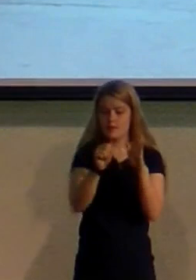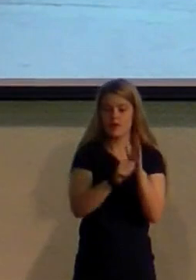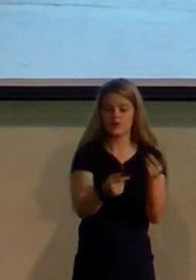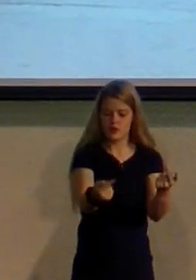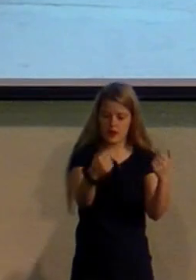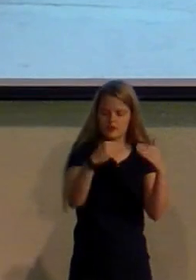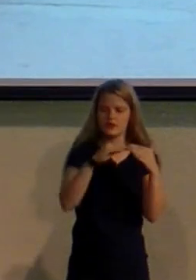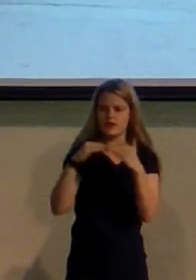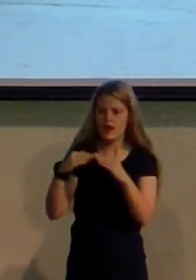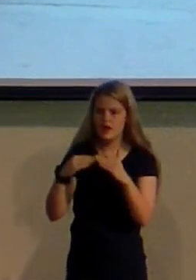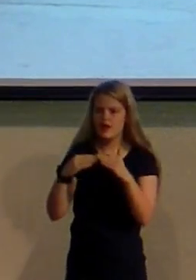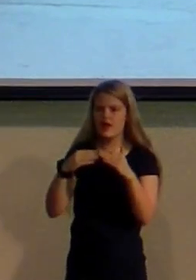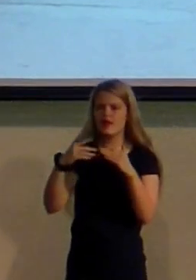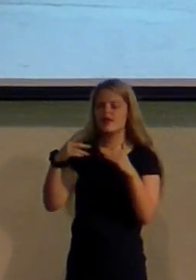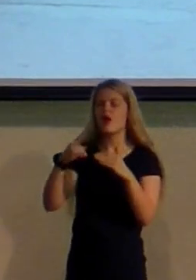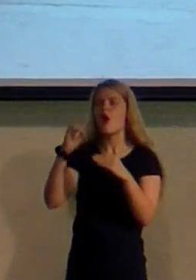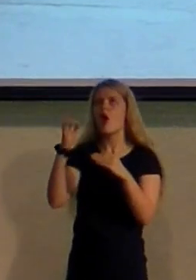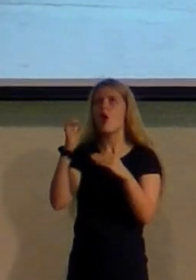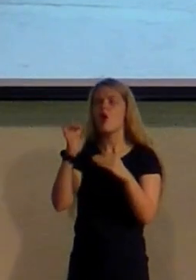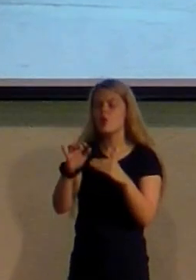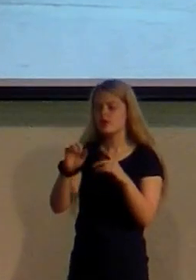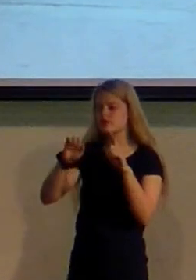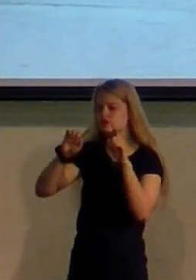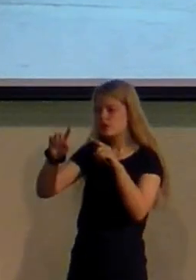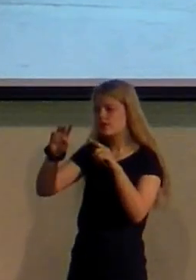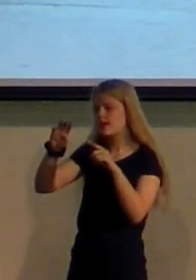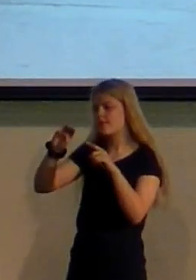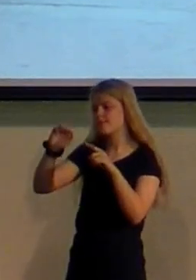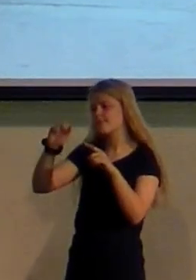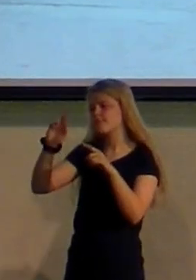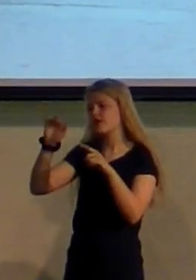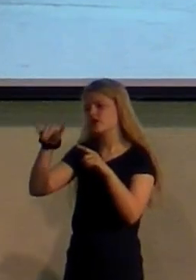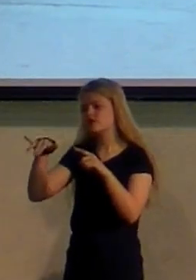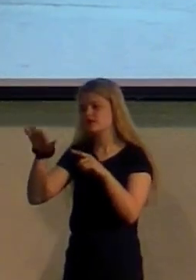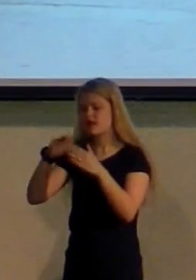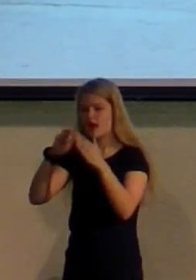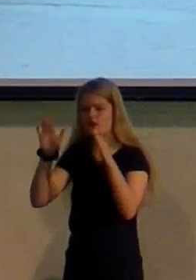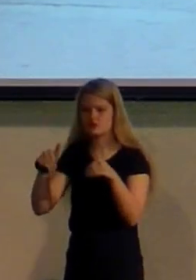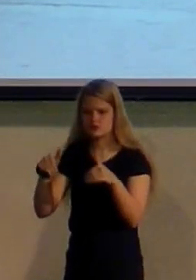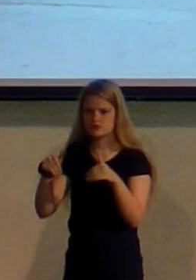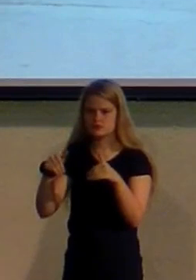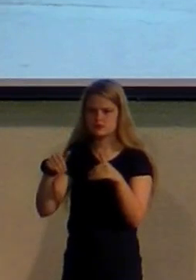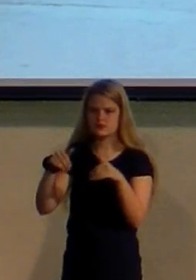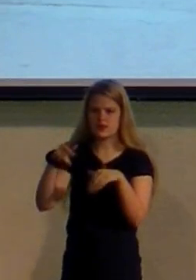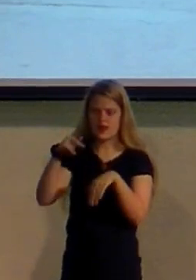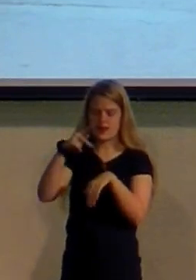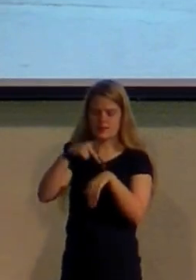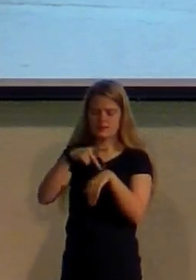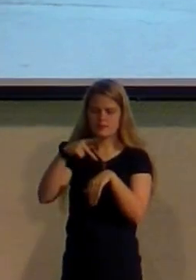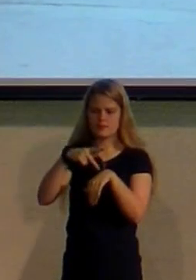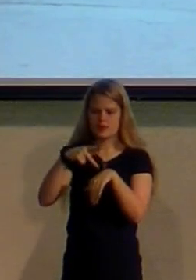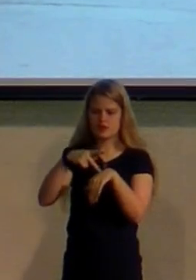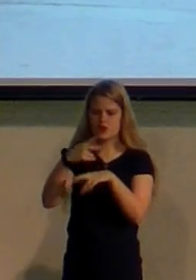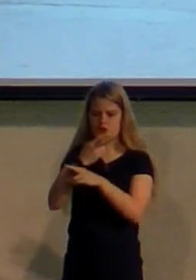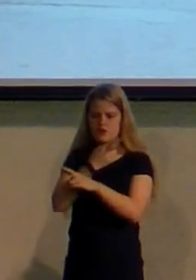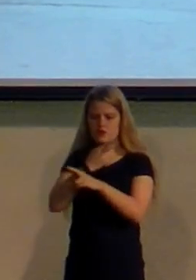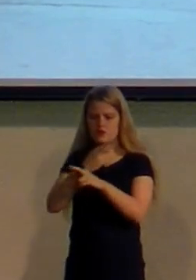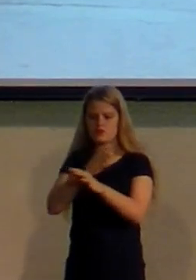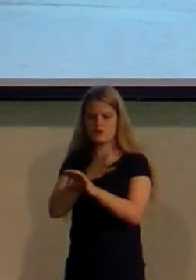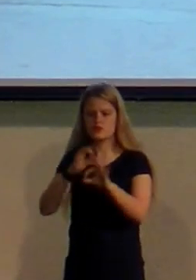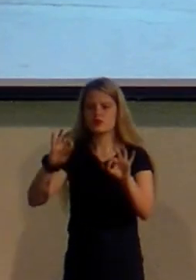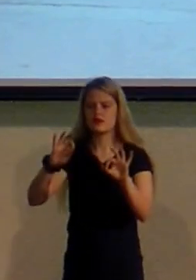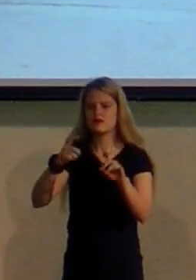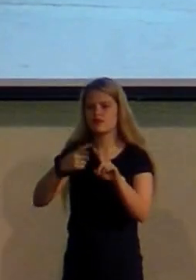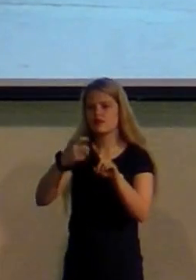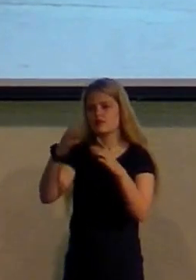they always went to Mary's house and stayed there. Even when Peter was released from prison, first place he ran was Mary's